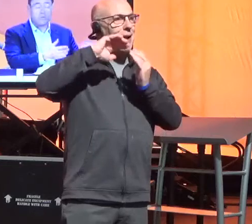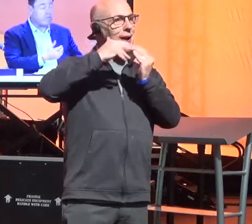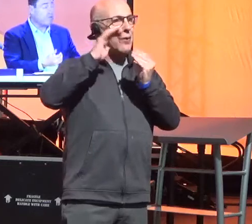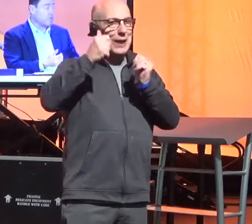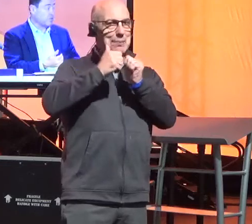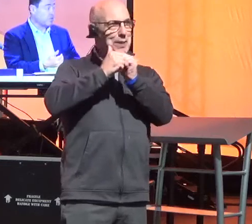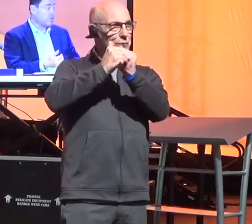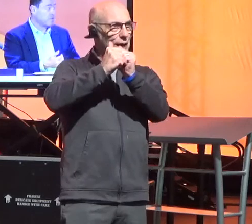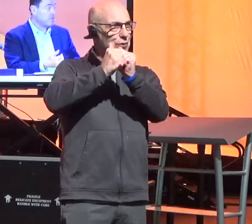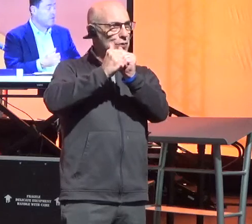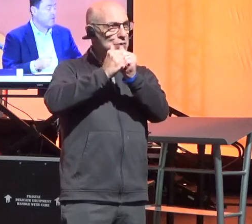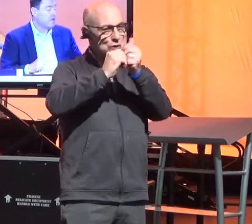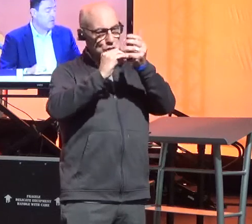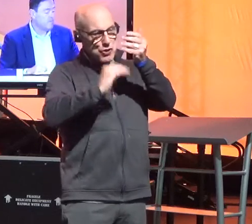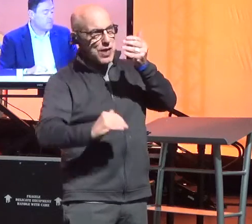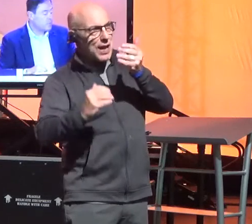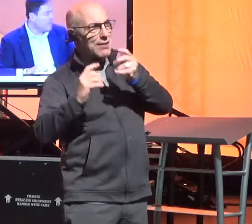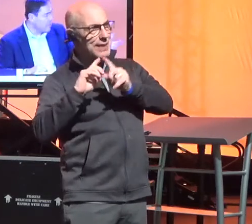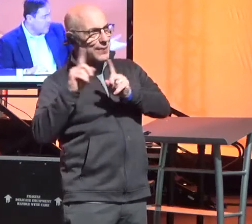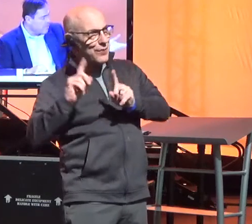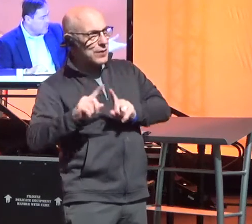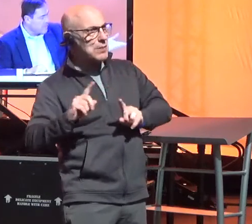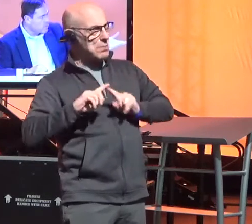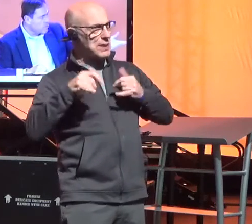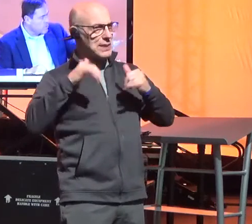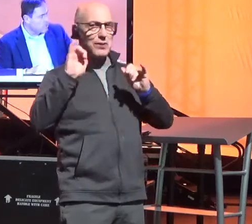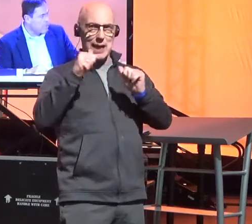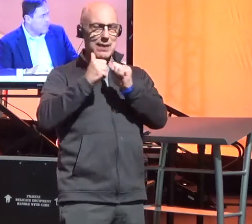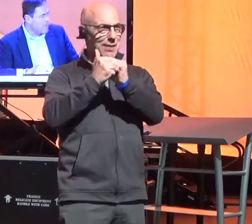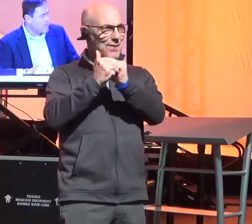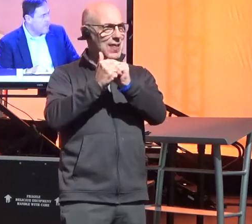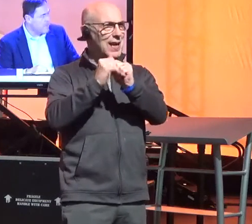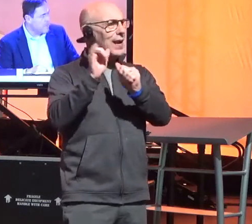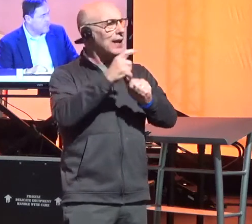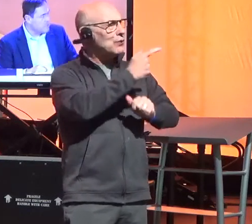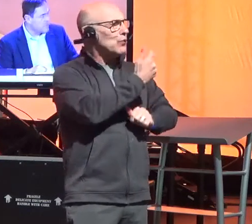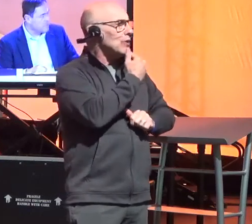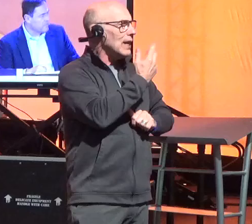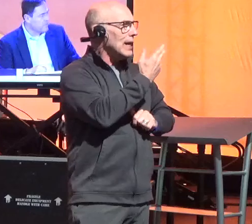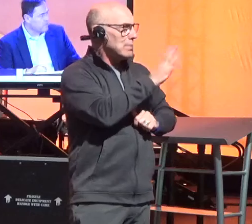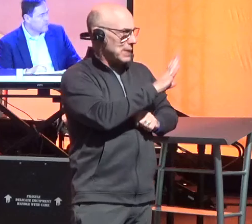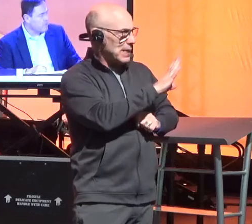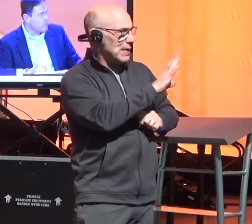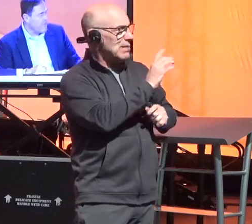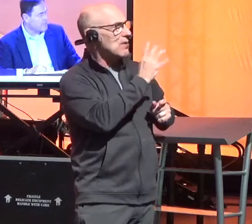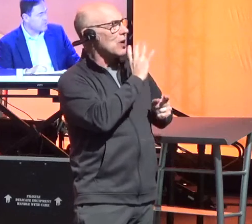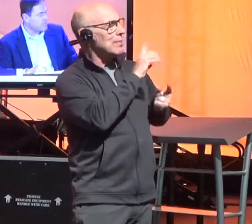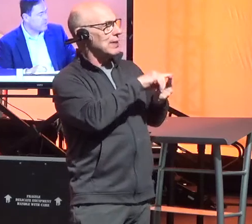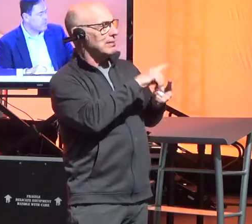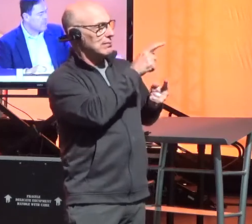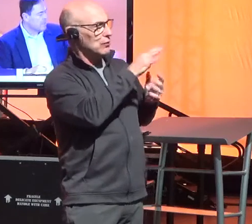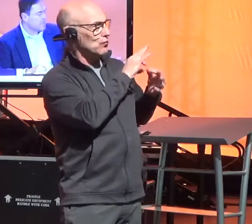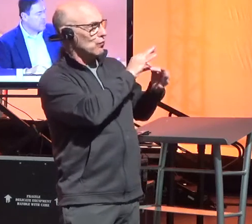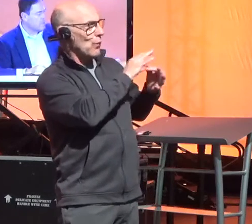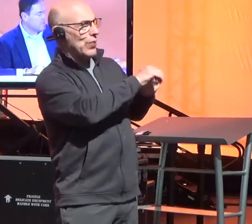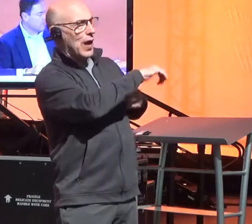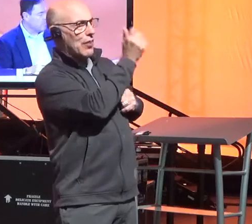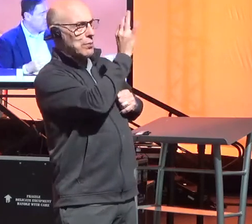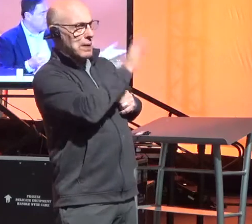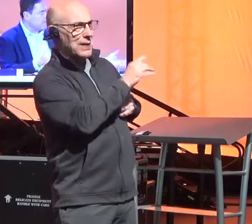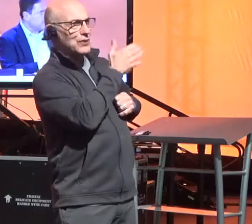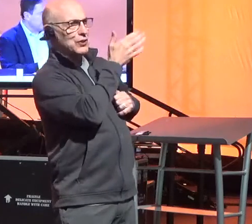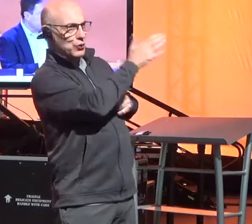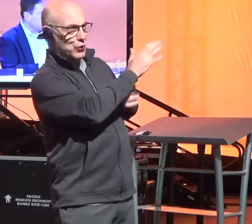those divisions. Kind of like what HB, I guess what you're talking about, maybe in Jacksonville with other pastors. Ligon, you've